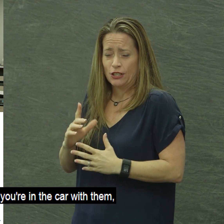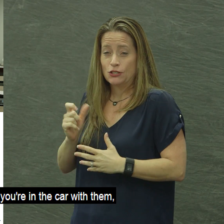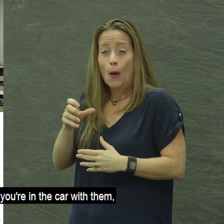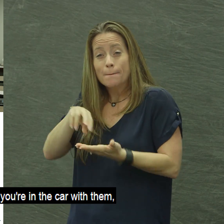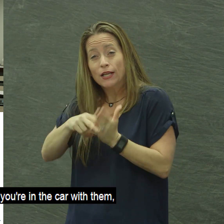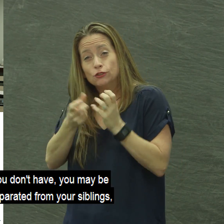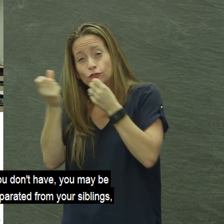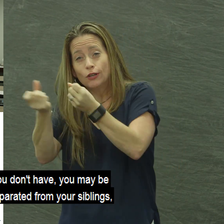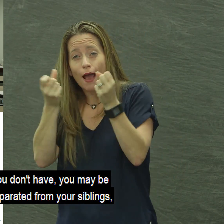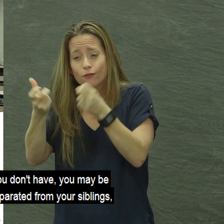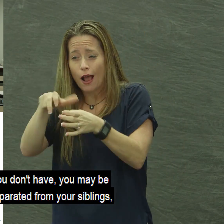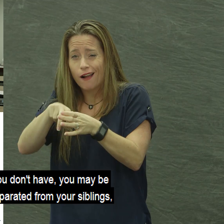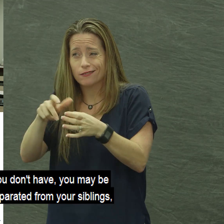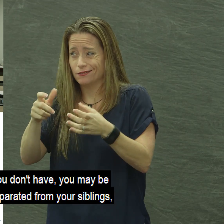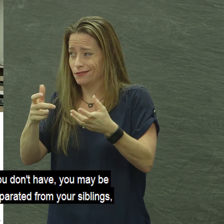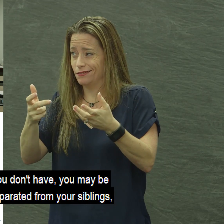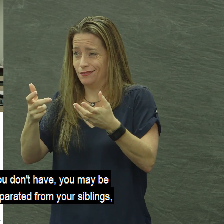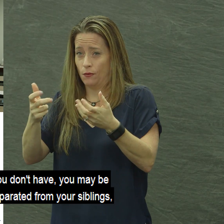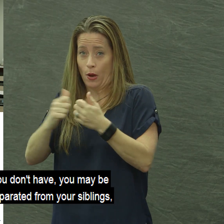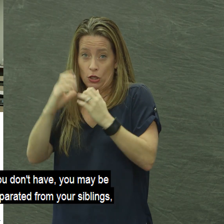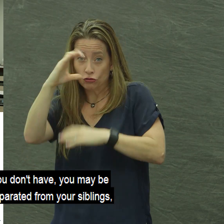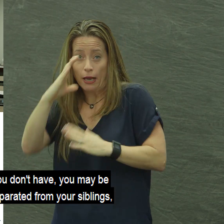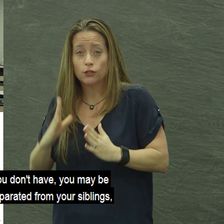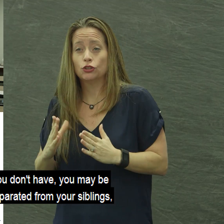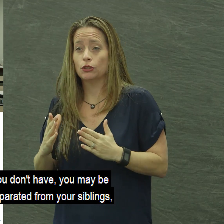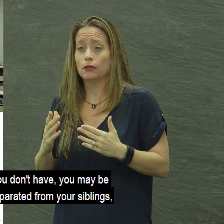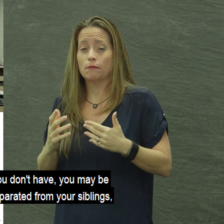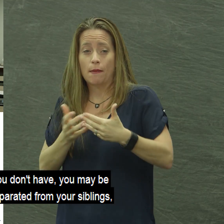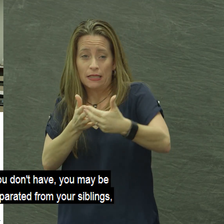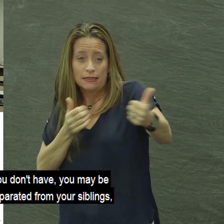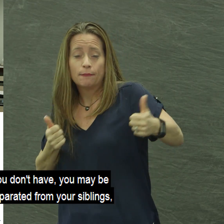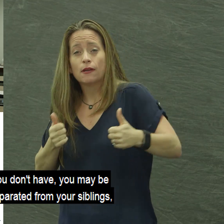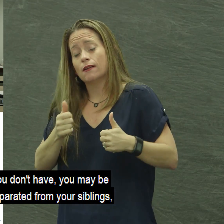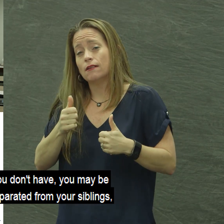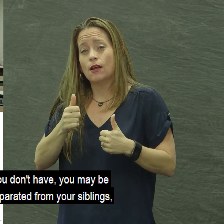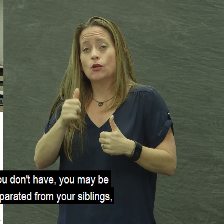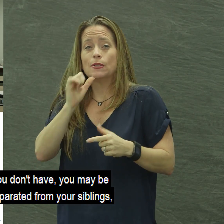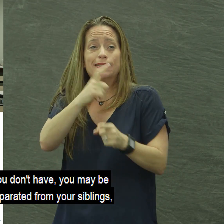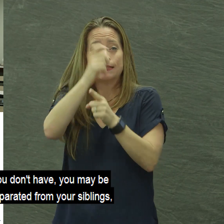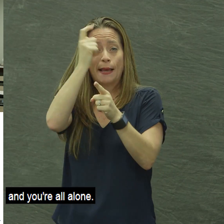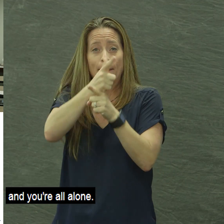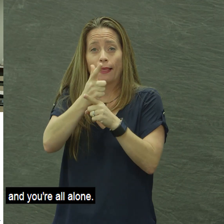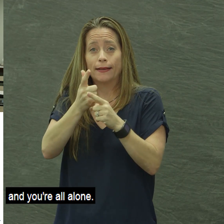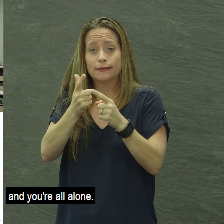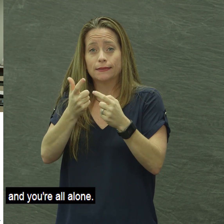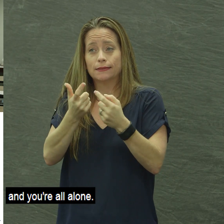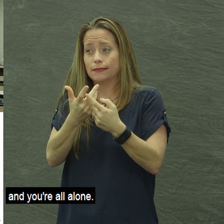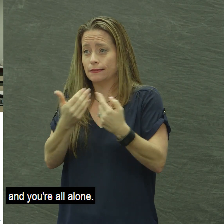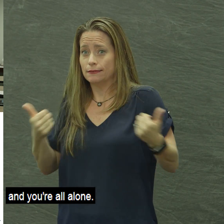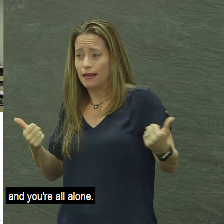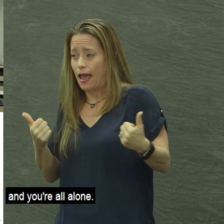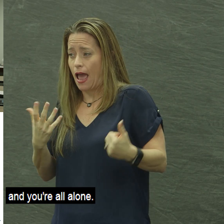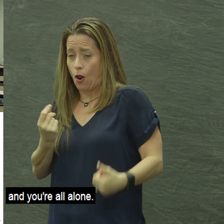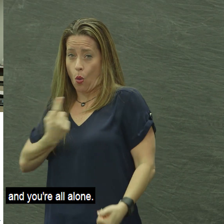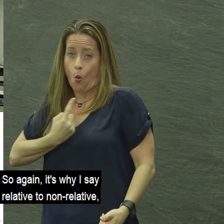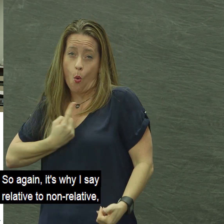them. You may be separated from your siblings, and you're all